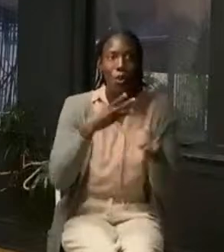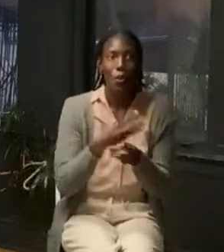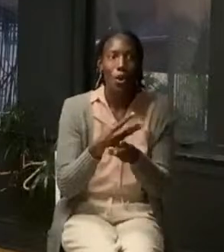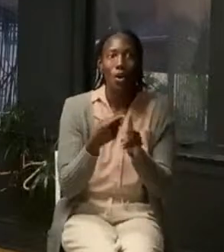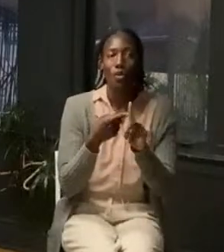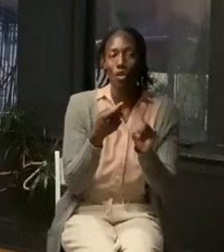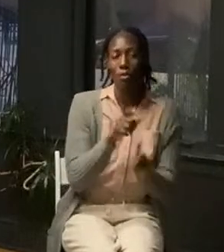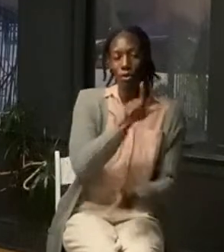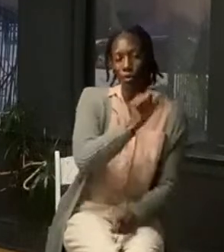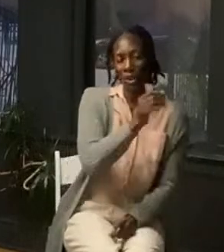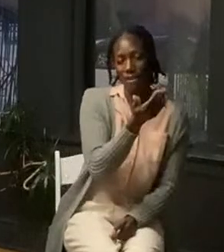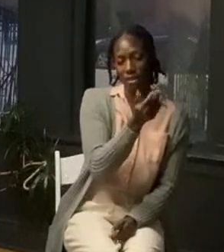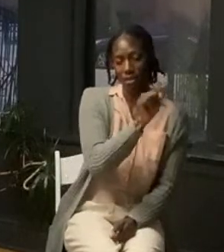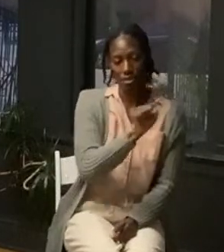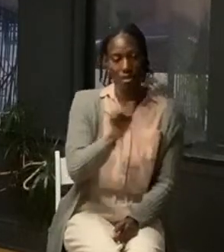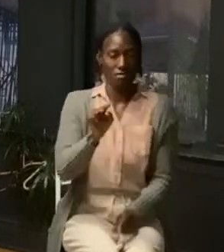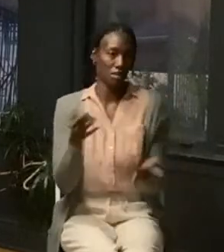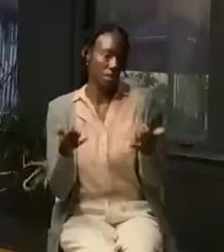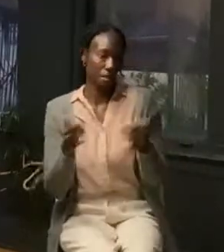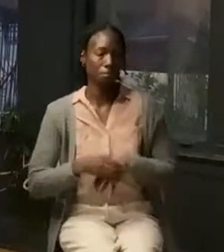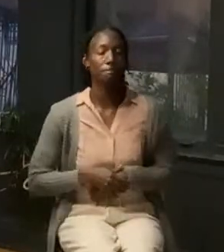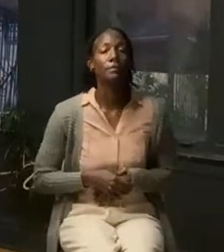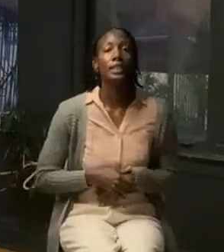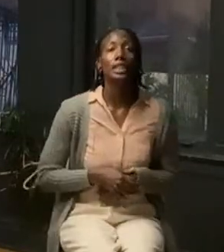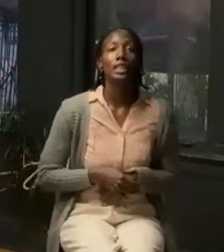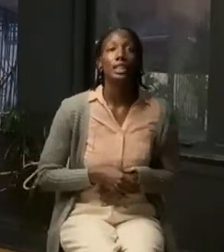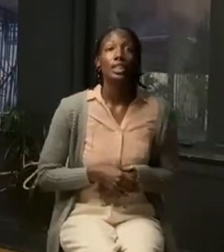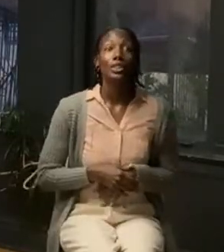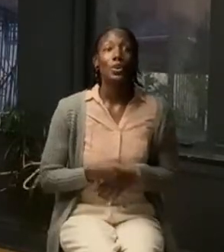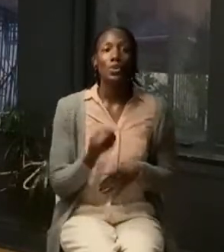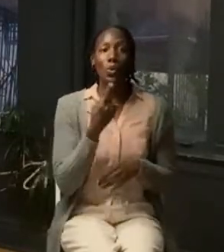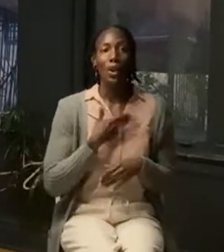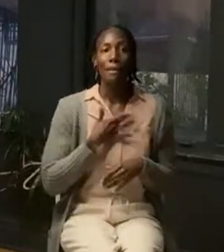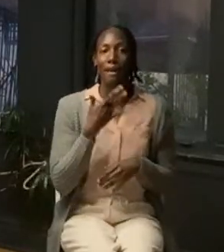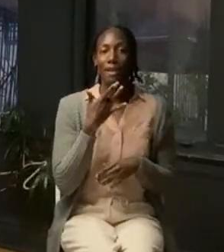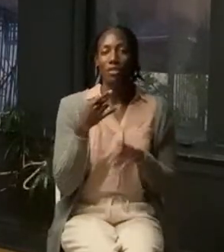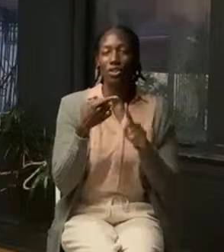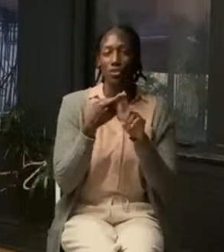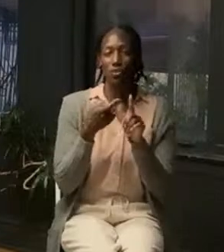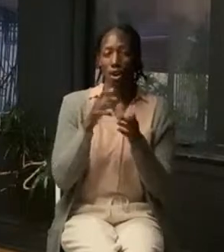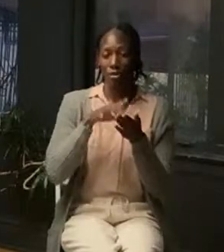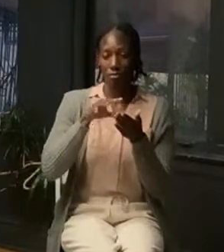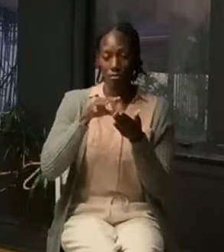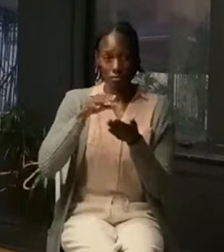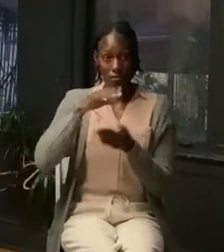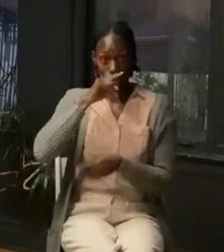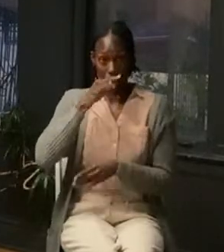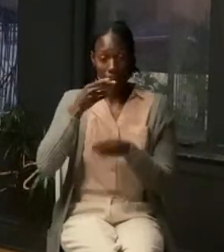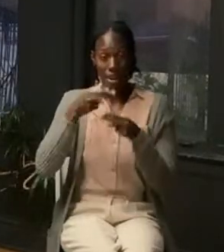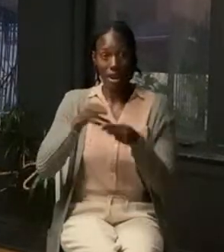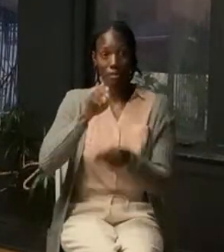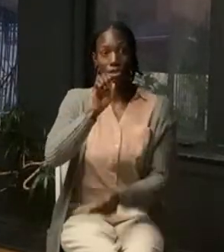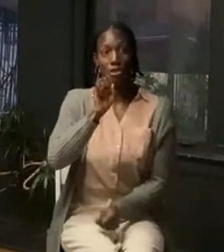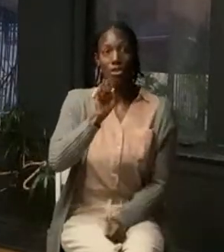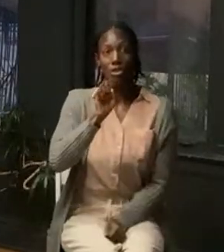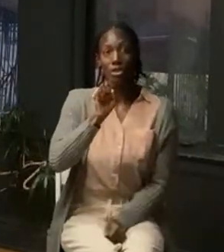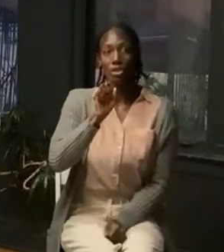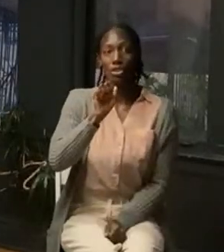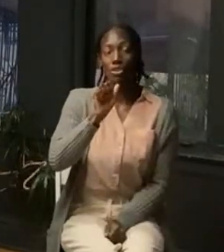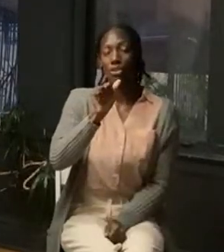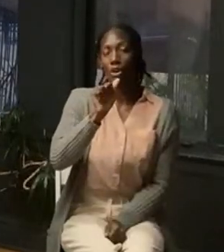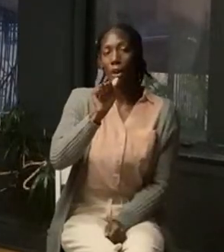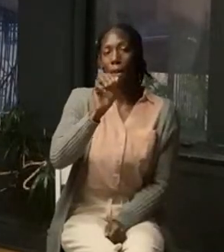2024 in this book. This is one of my favorites from Samira Hussein, who lives in Accra in Ghana.